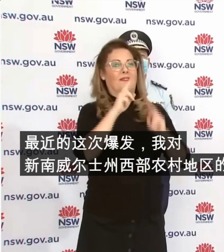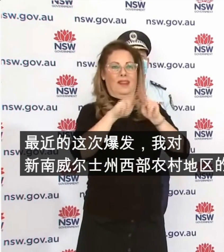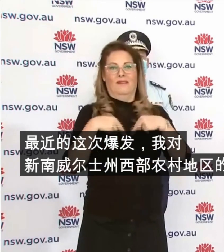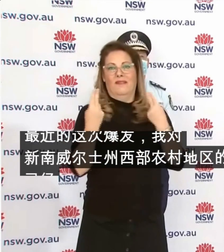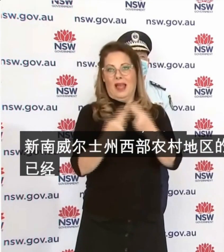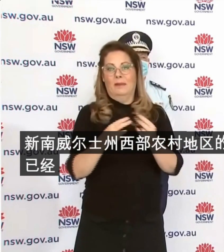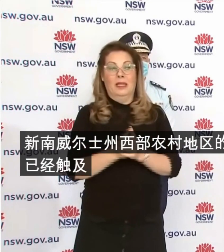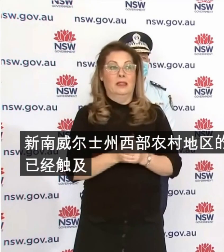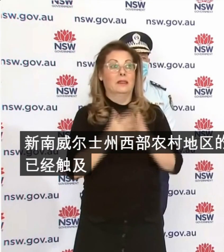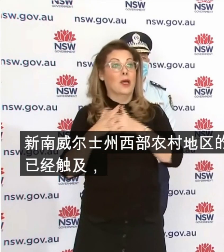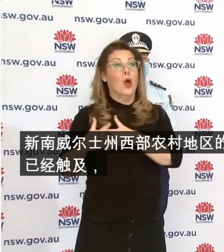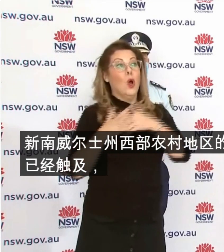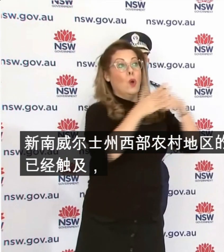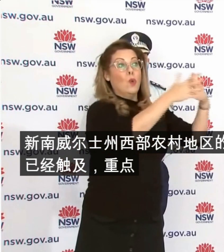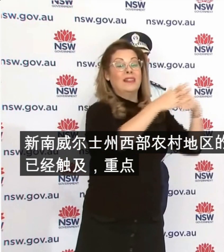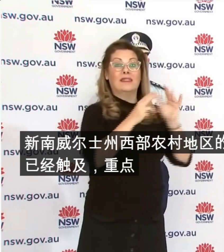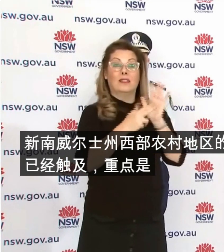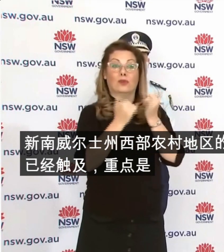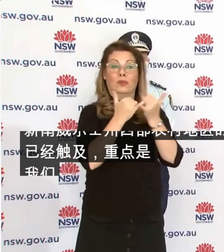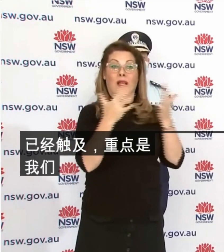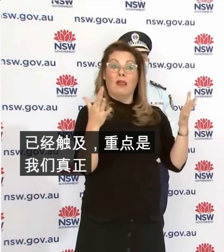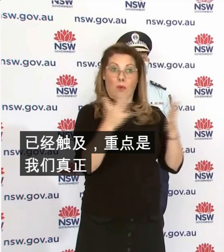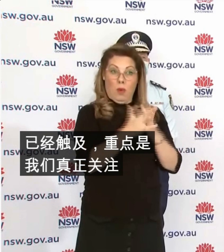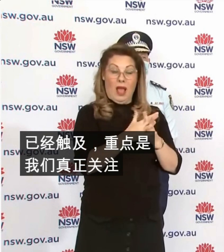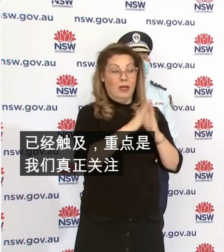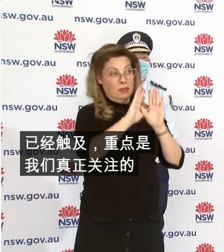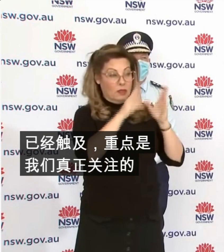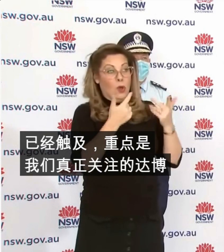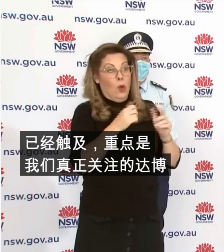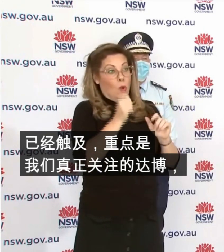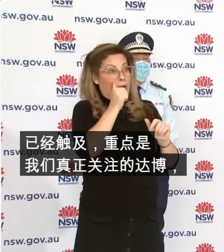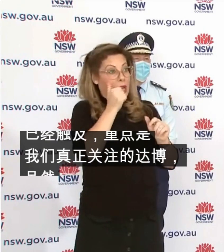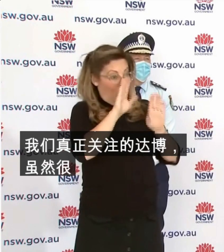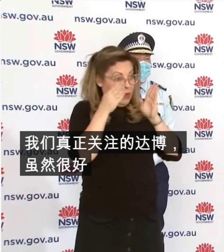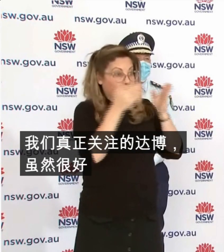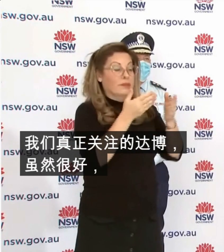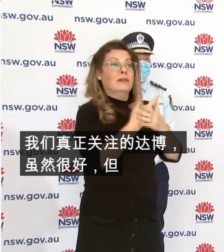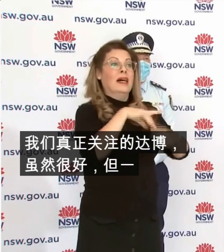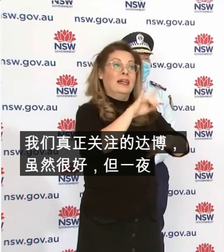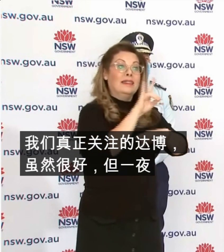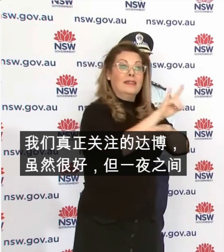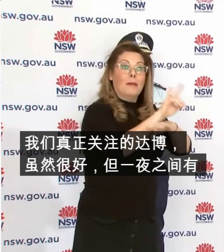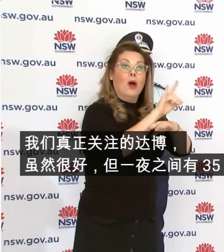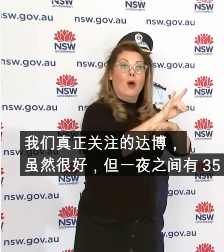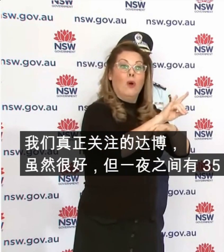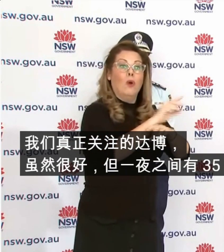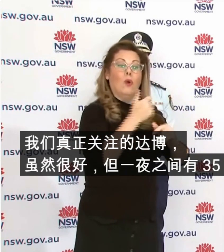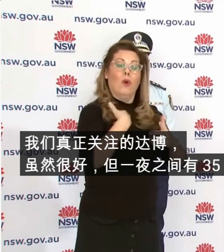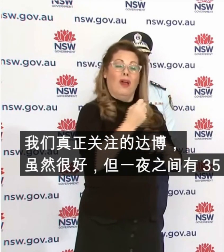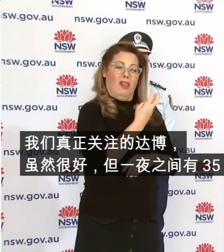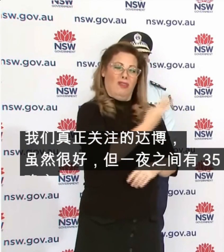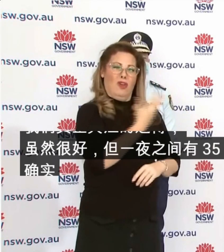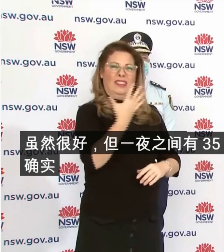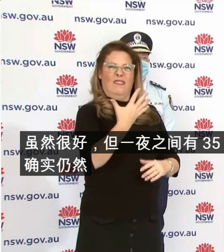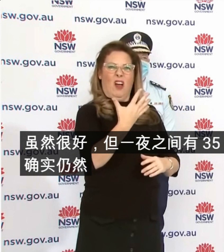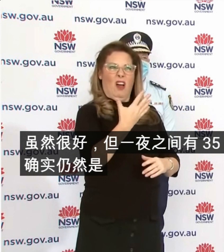Wales. Western New South Wales is touched on, and the focus is Dubbo, where we are really concerned, and Walgett. There were 35 cases